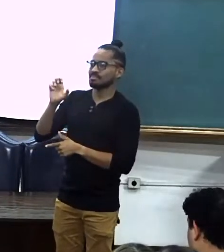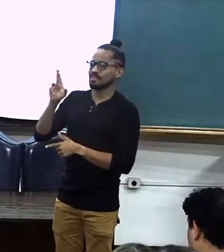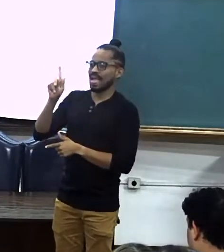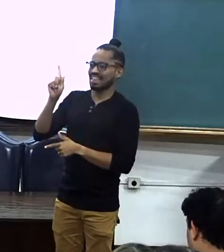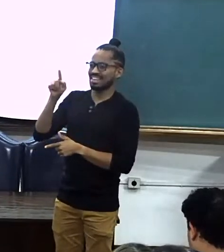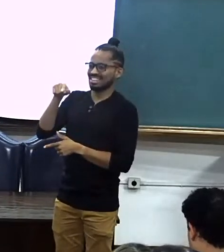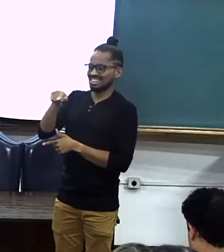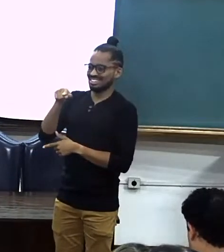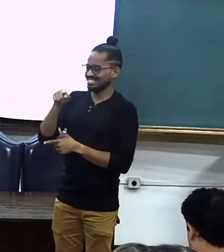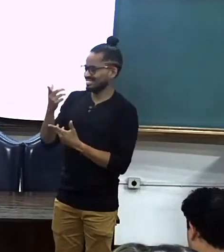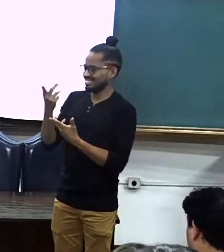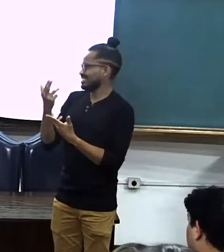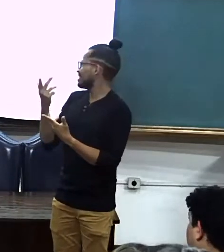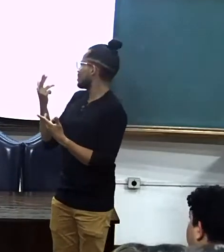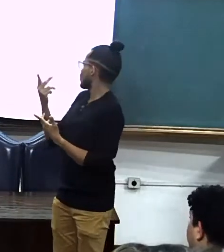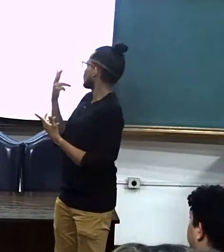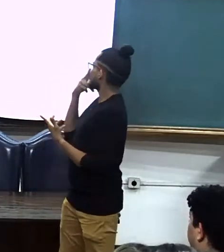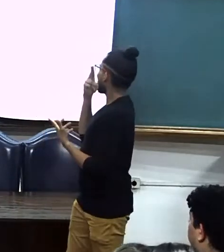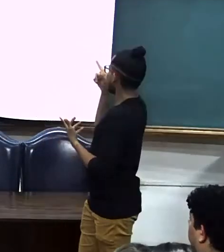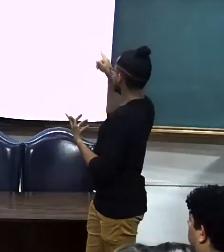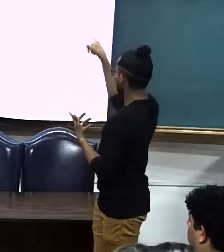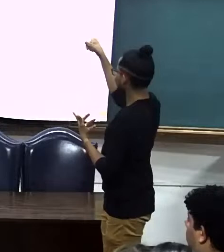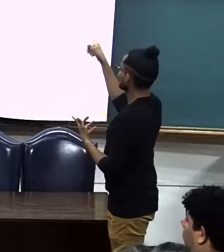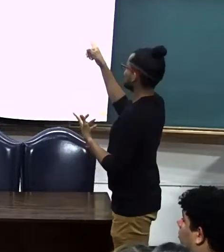which is the same as